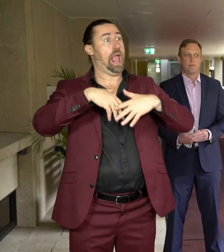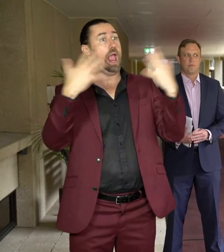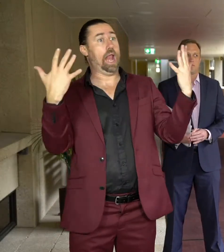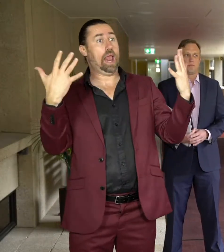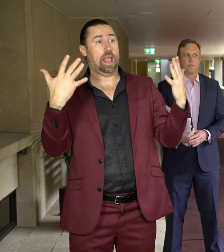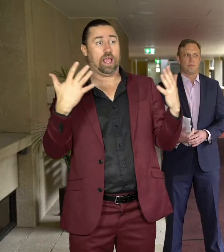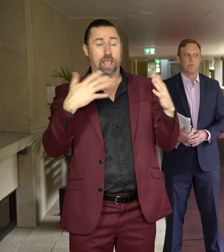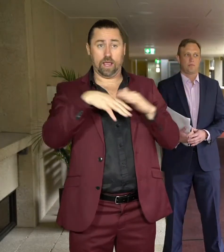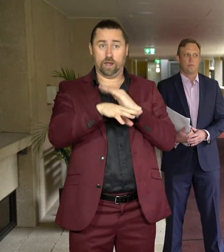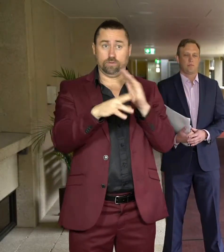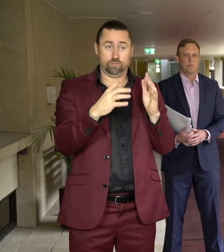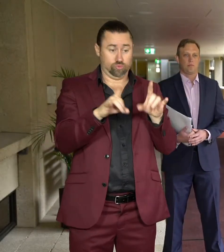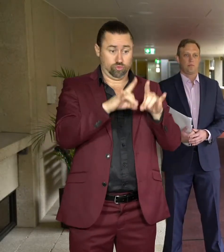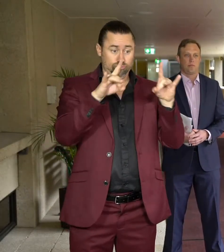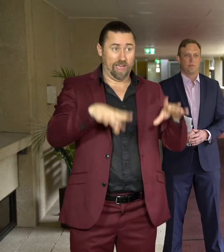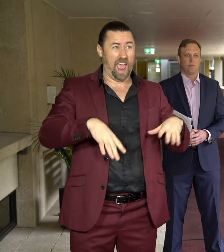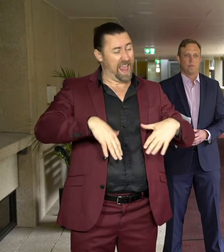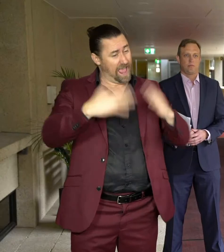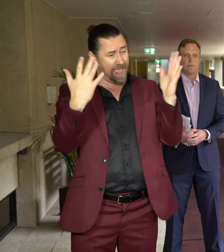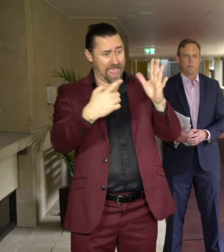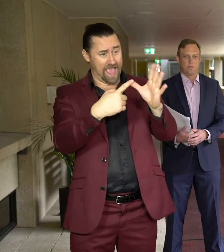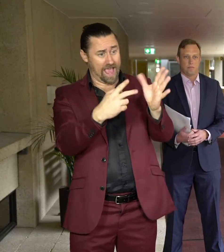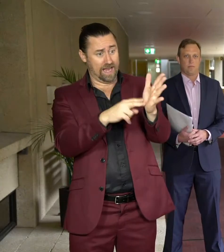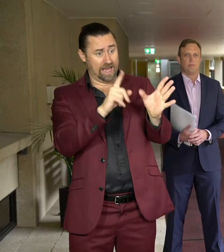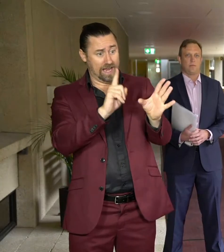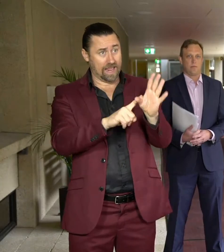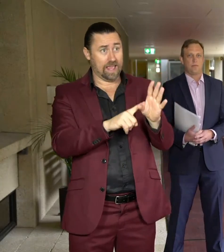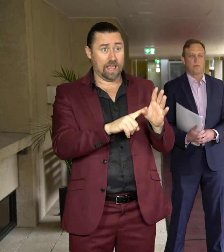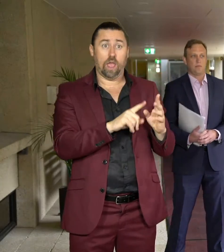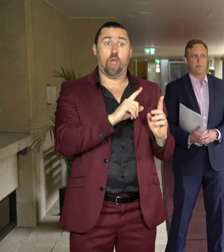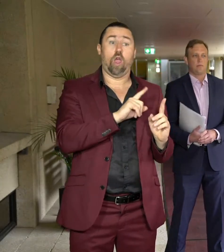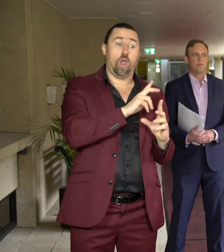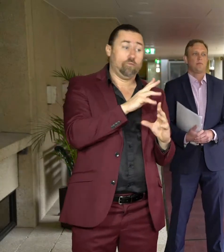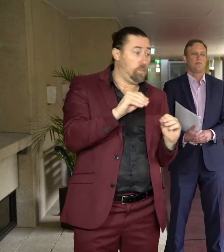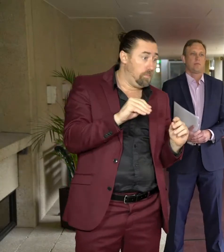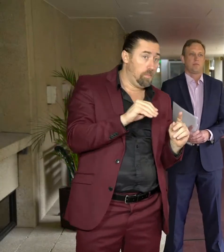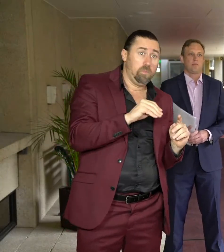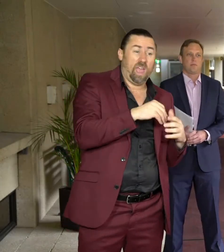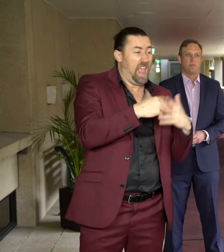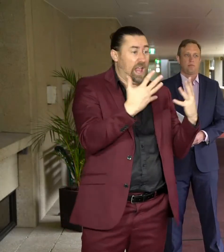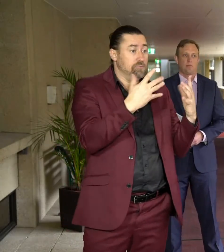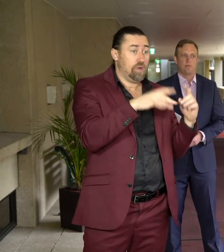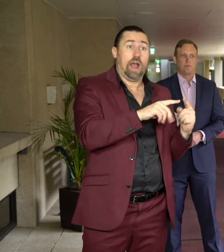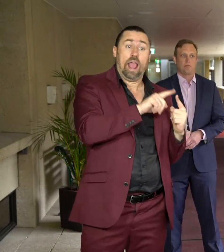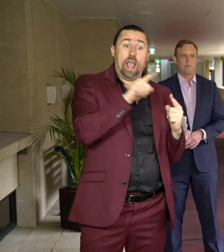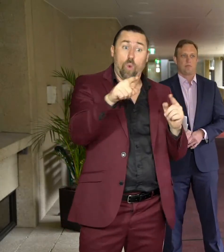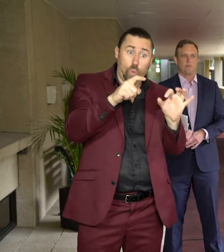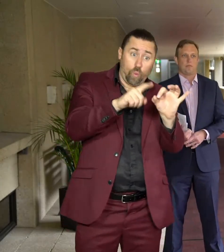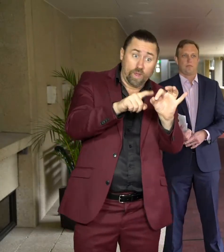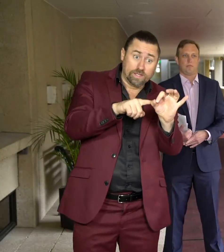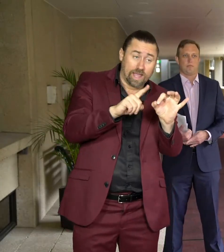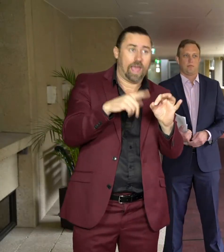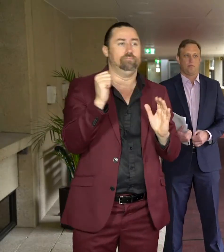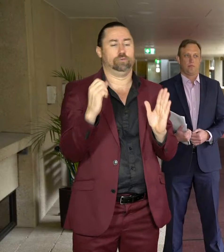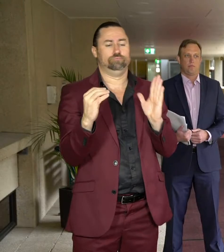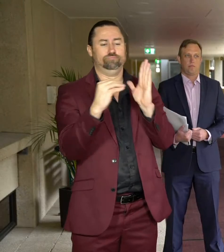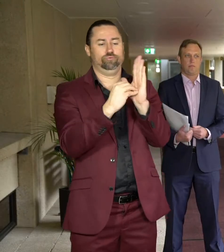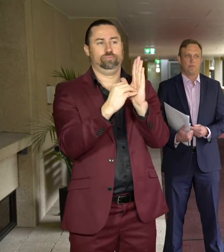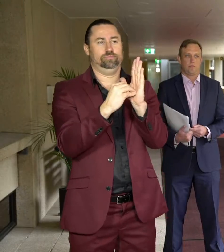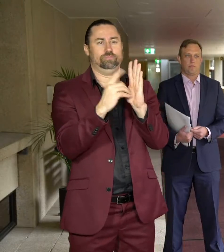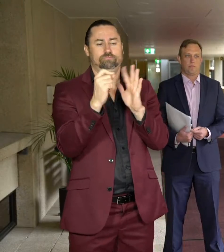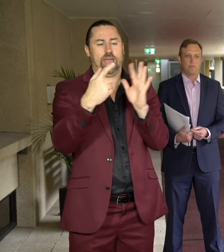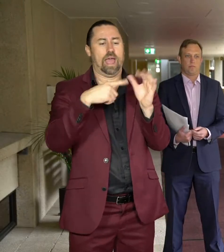from anywhere in Australia needs to fill out that border declaration pass within 3